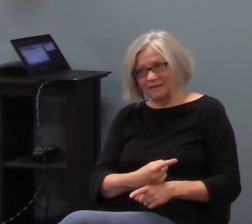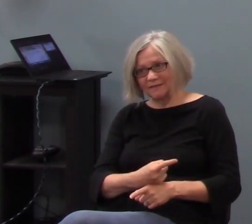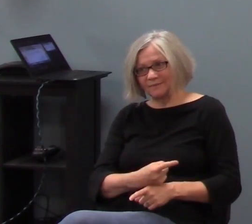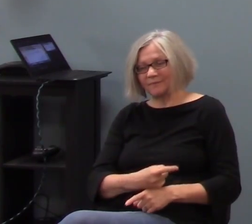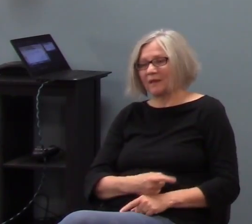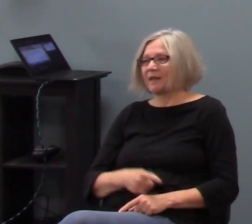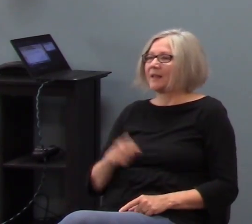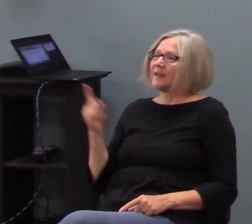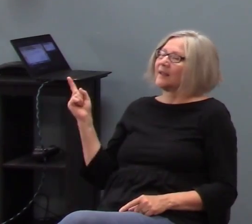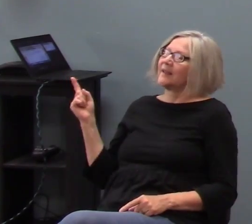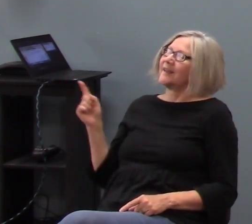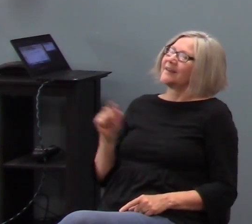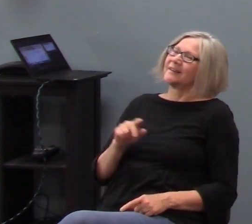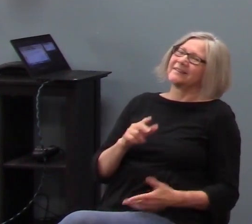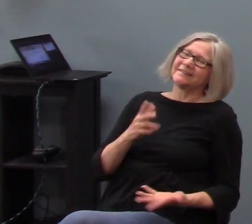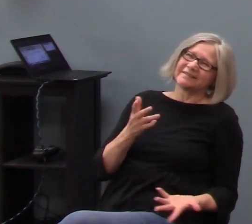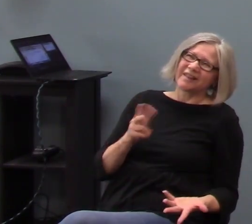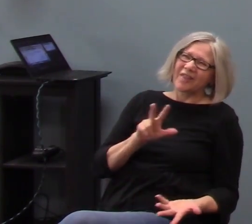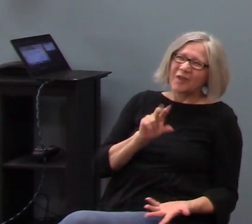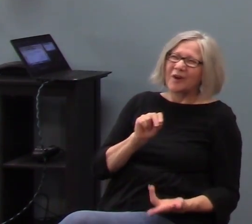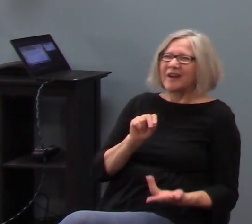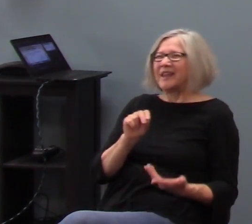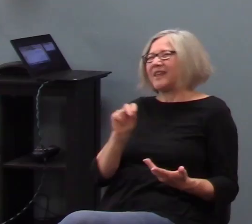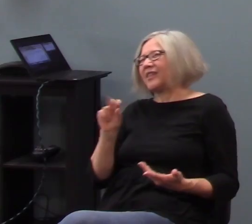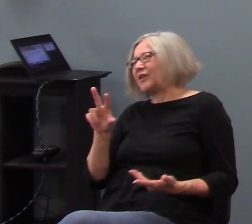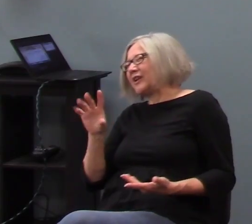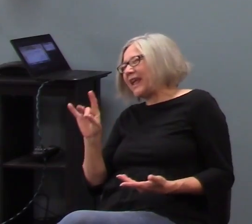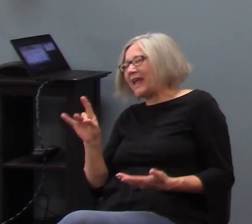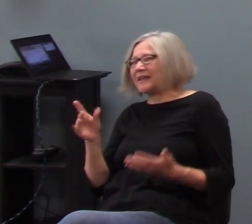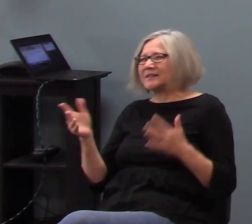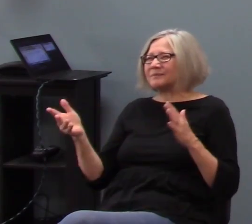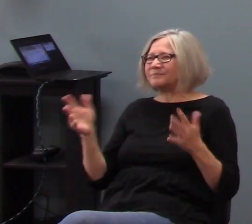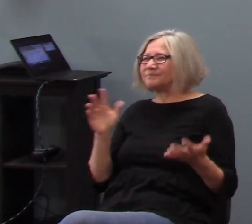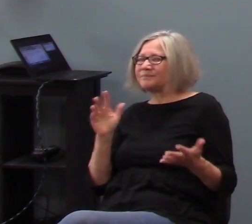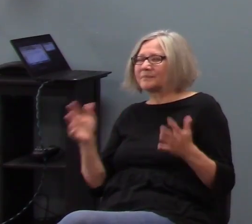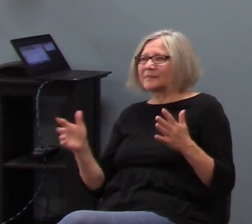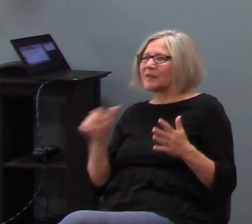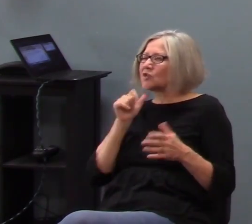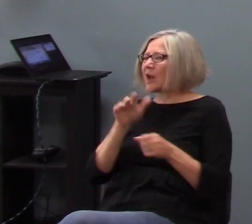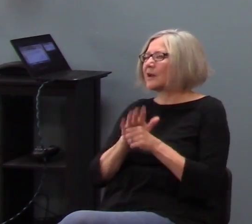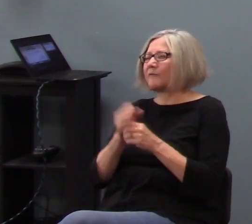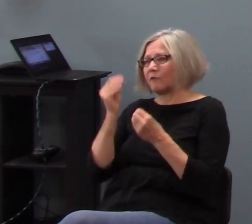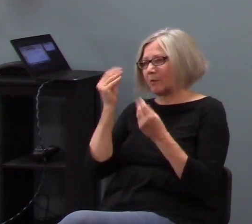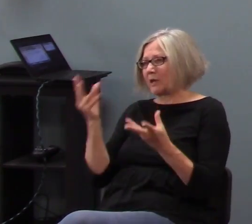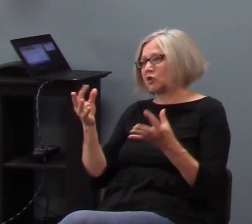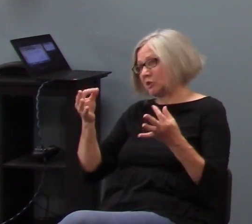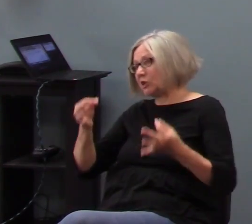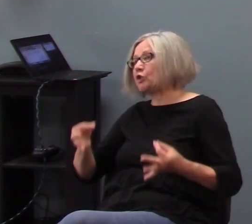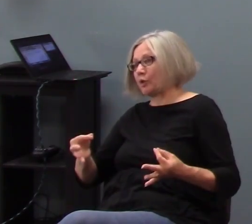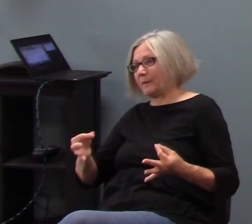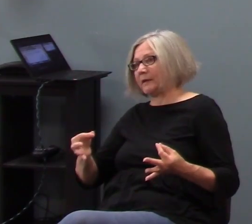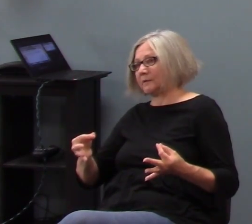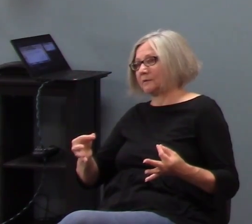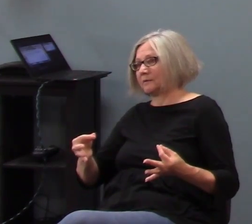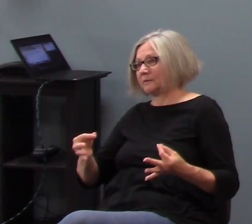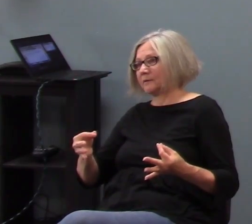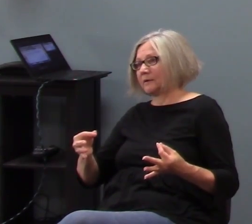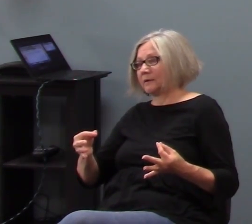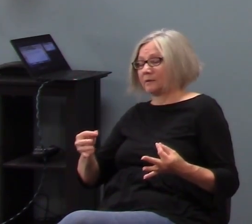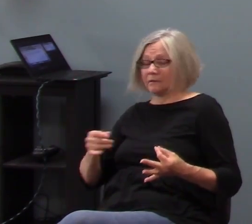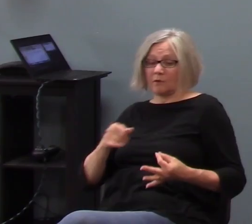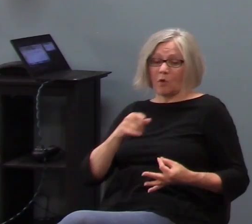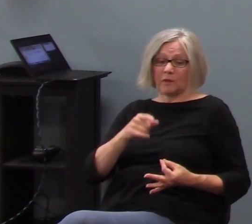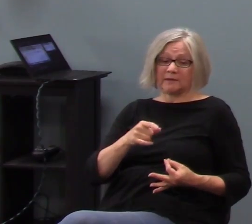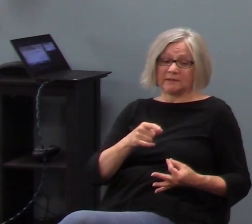or 38 comes from we don't have enough information to determine whether this slightly different body plan is a